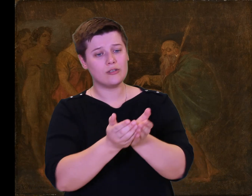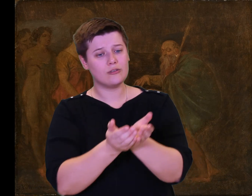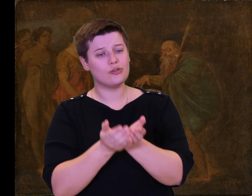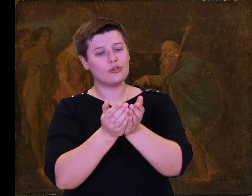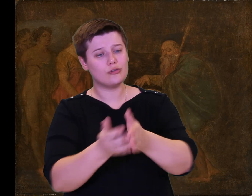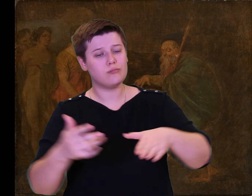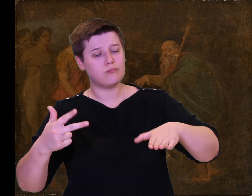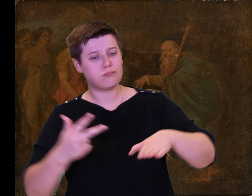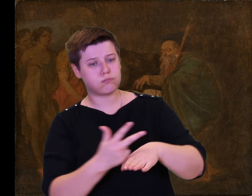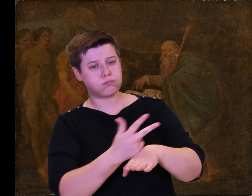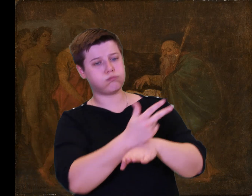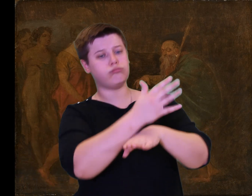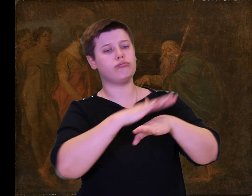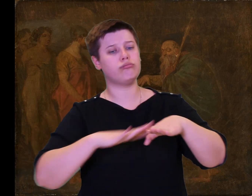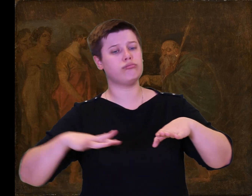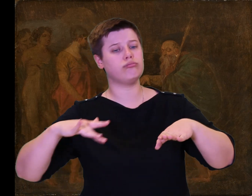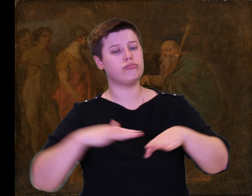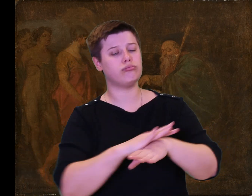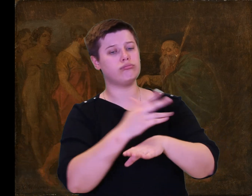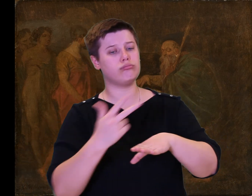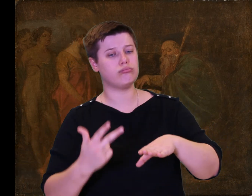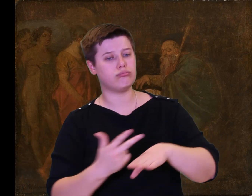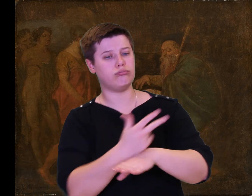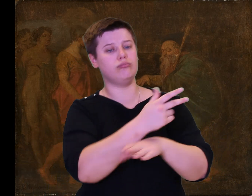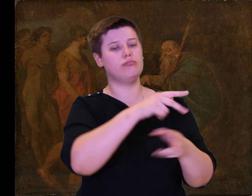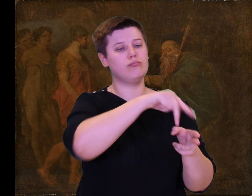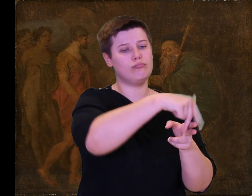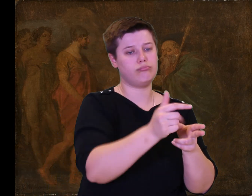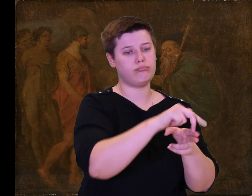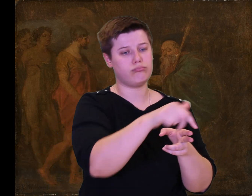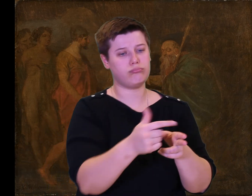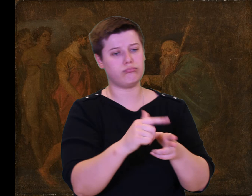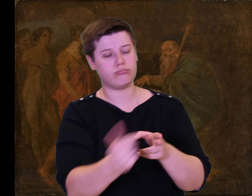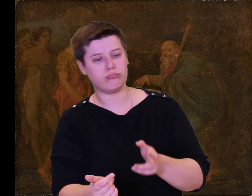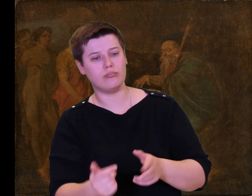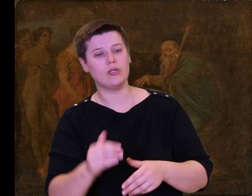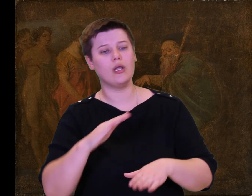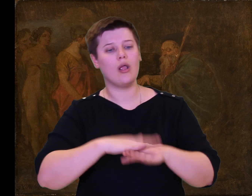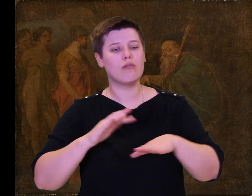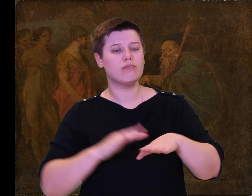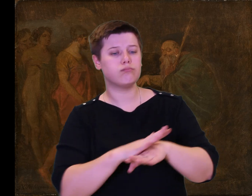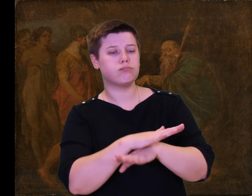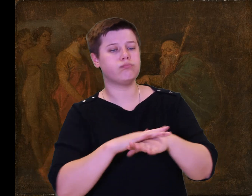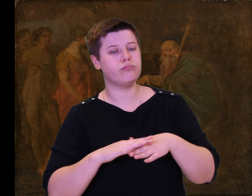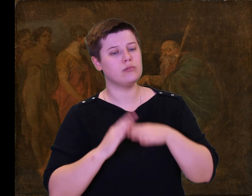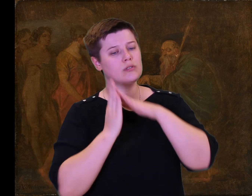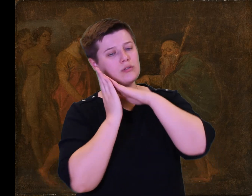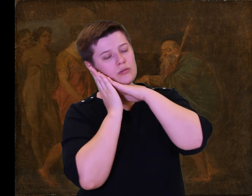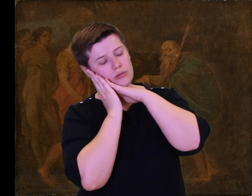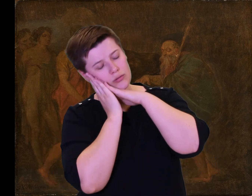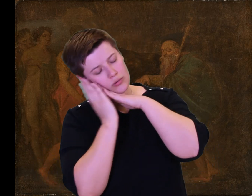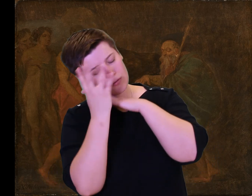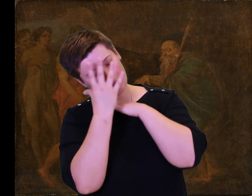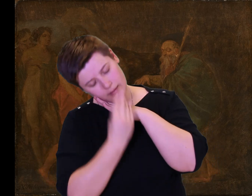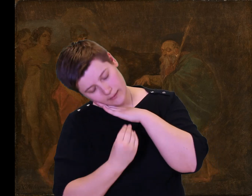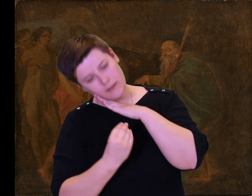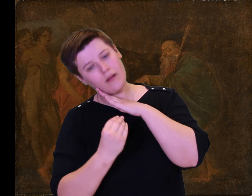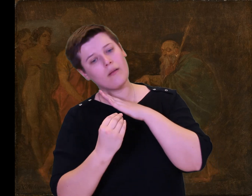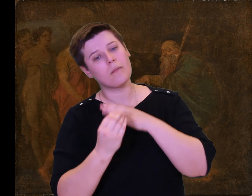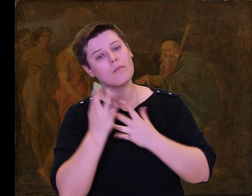So then I hurried back and told my men to climb on board the ship and loose the cables. They did so